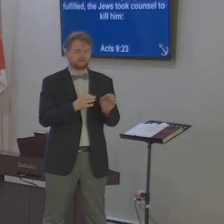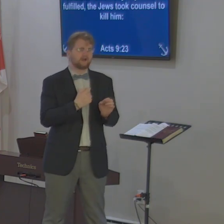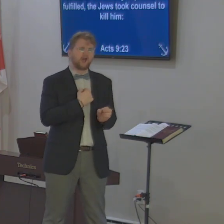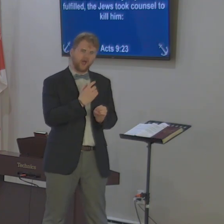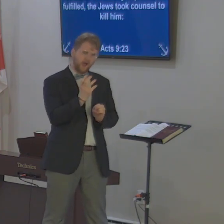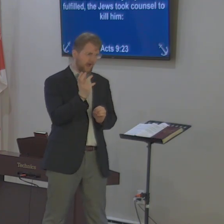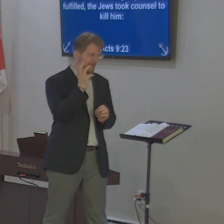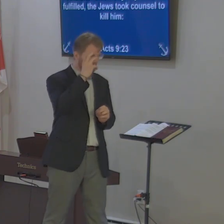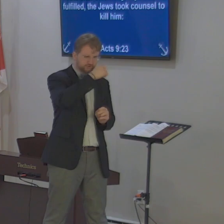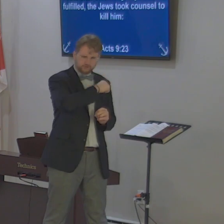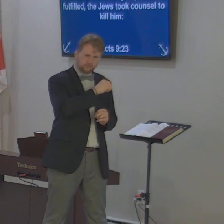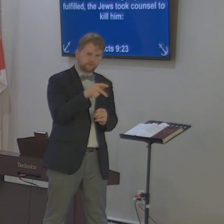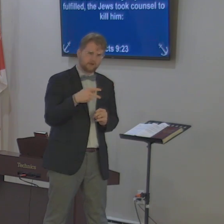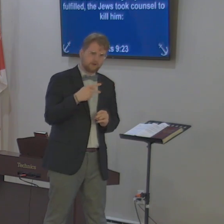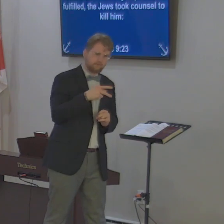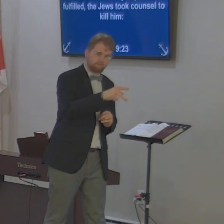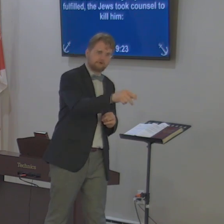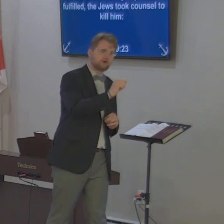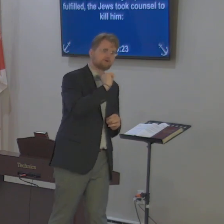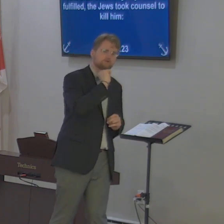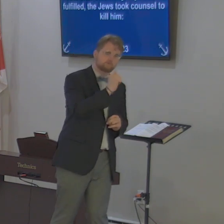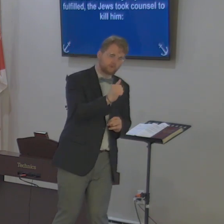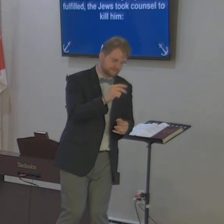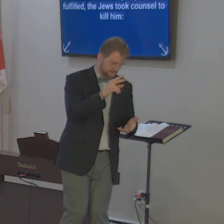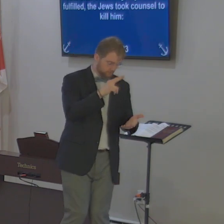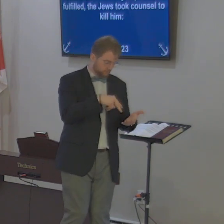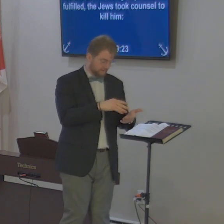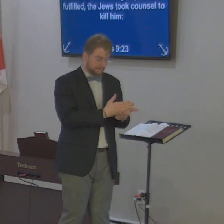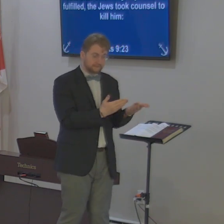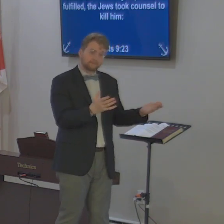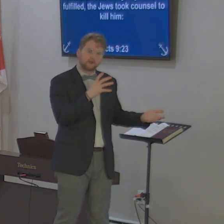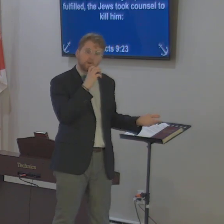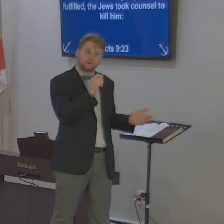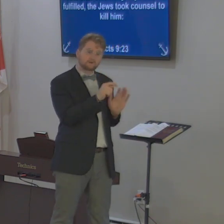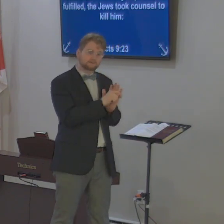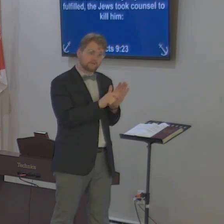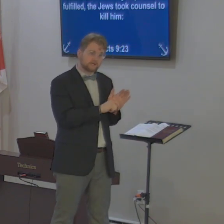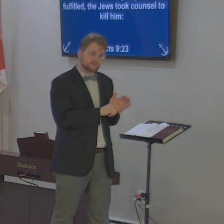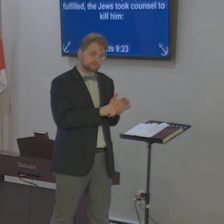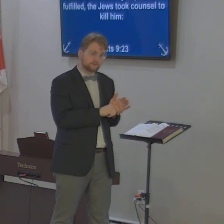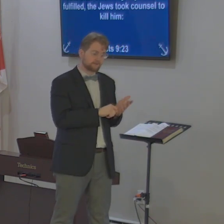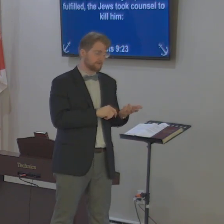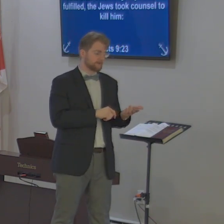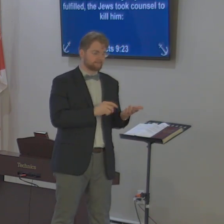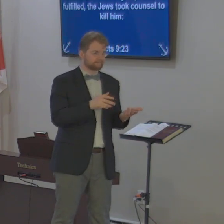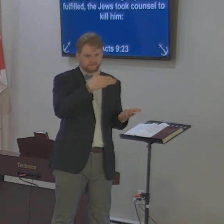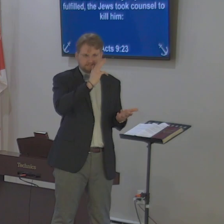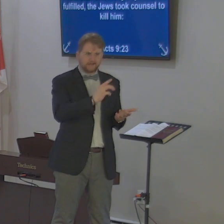I presume Paul wasn't reading something in the Old Testament and God said, they're coming to kill you, Saul.